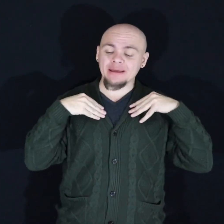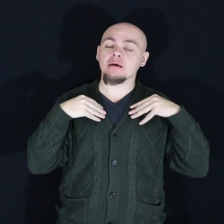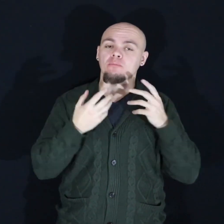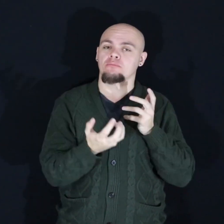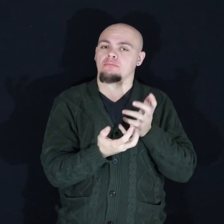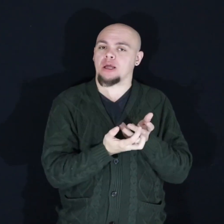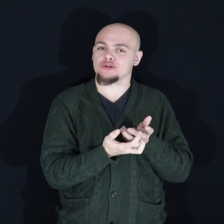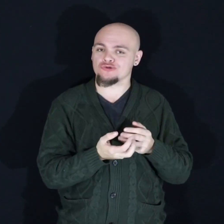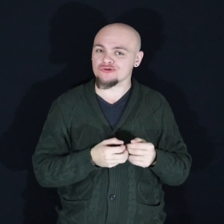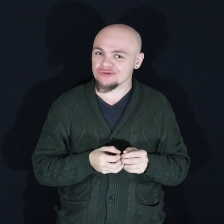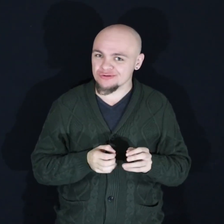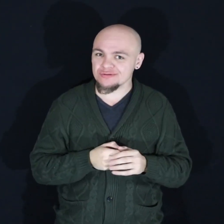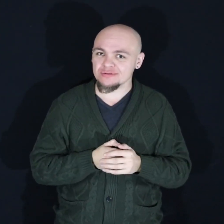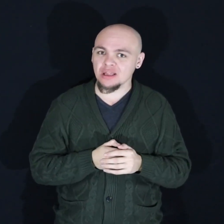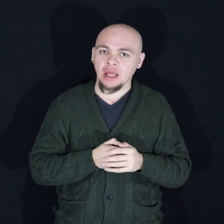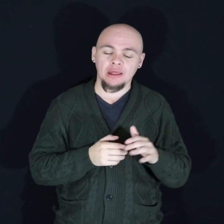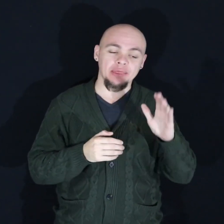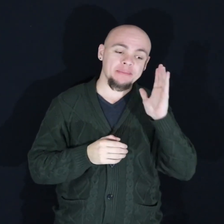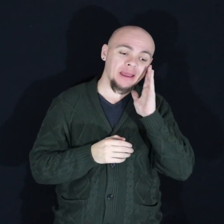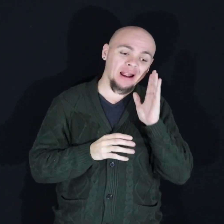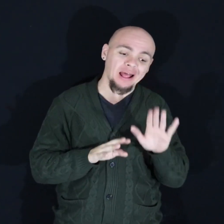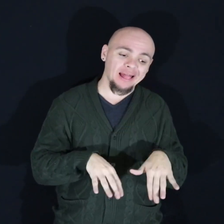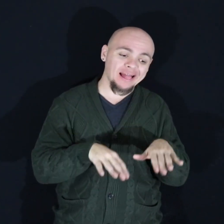dress. I laid it on the bed,